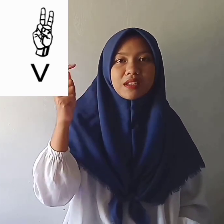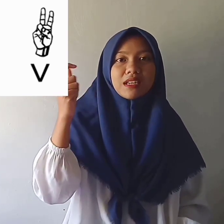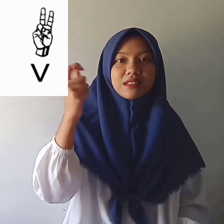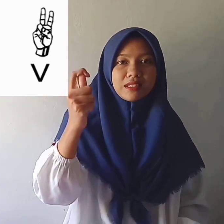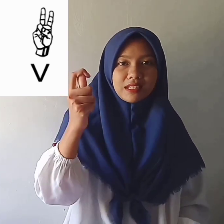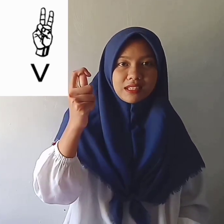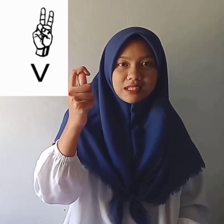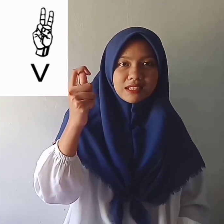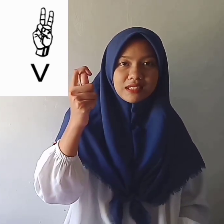T,